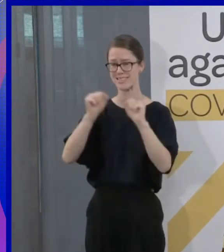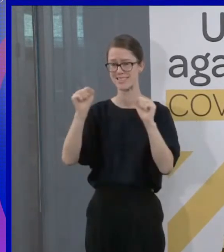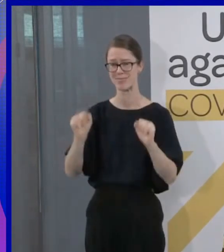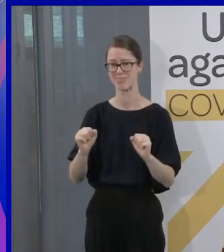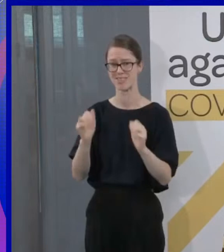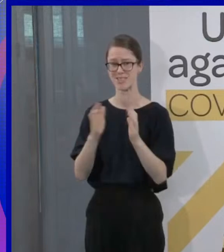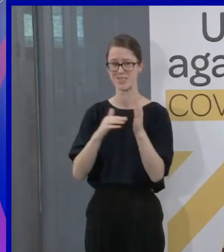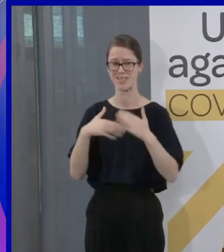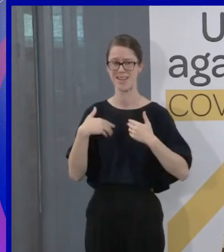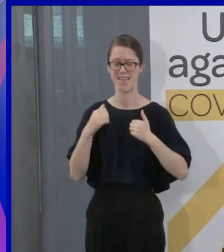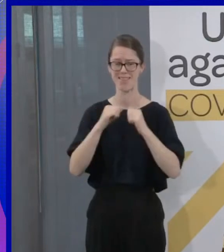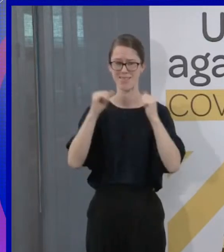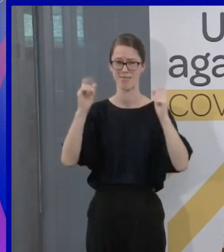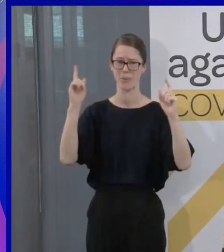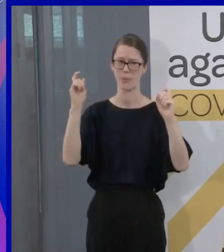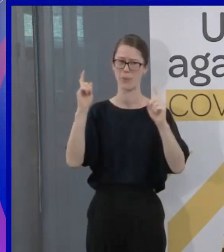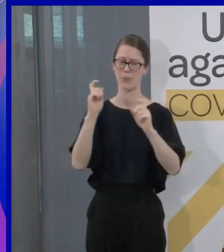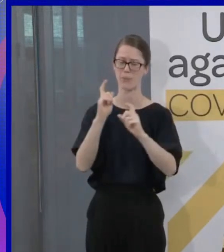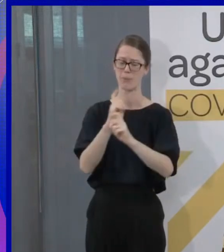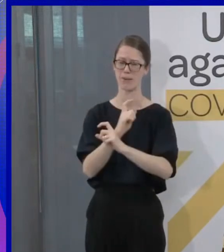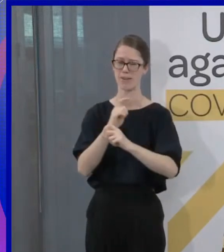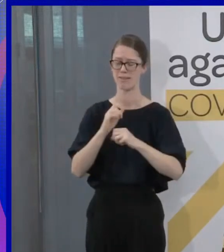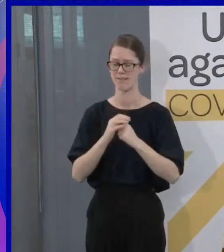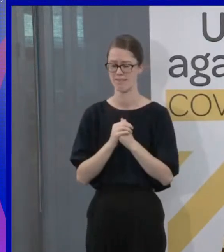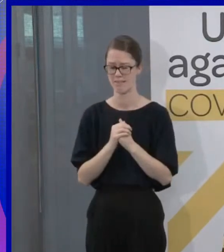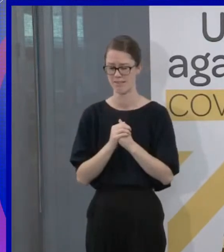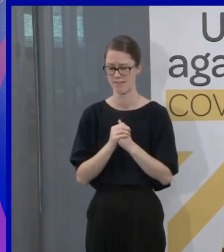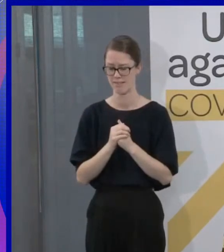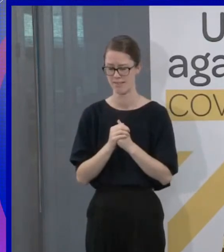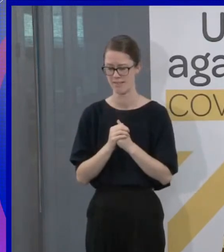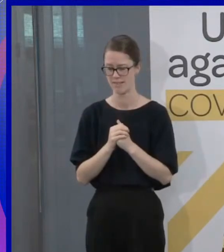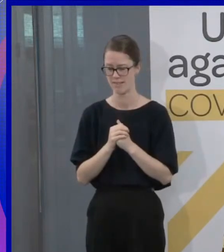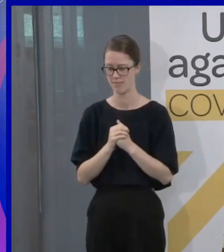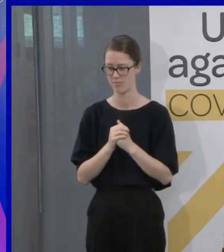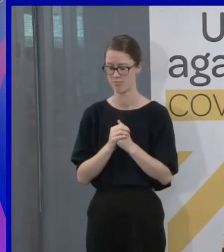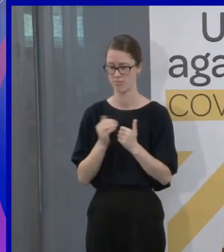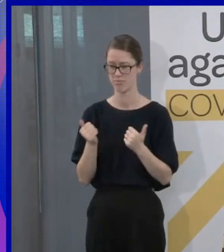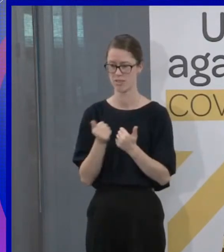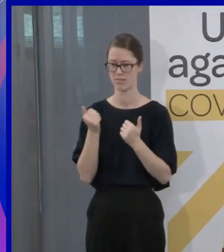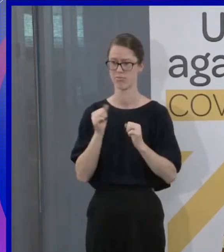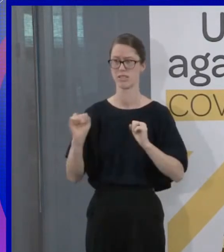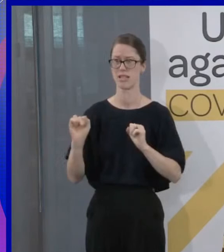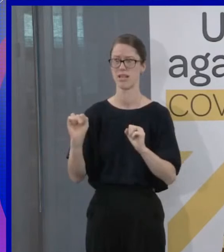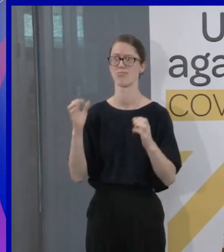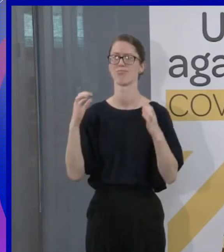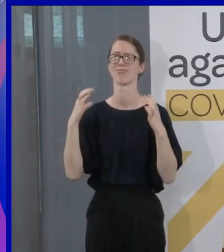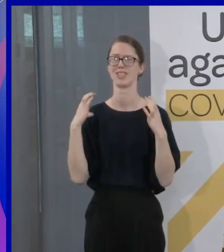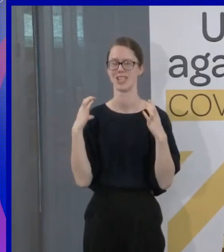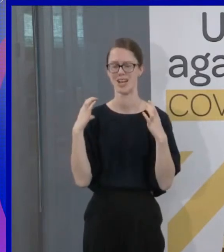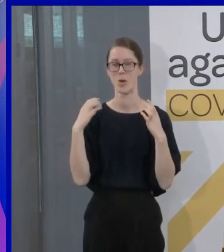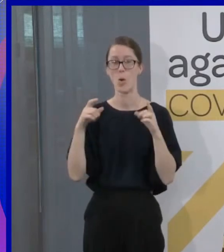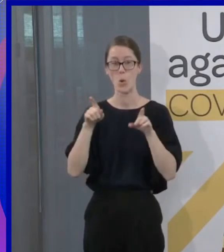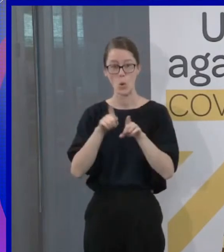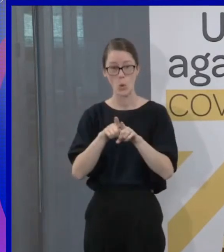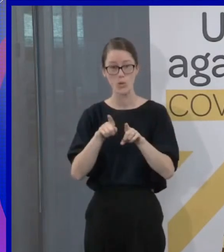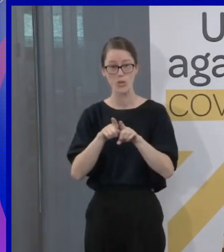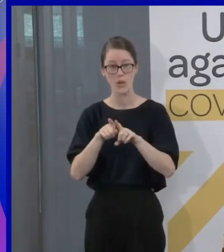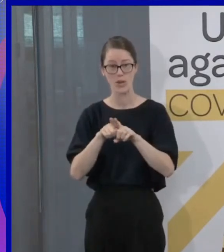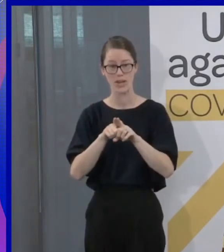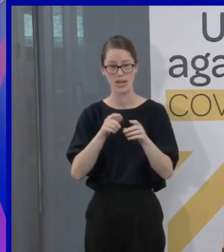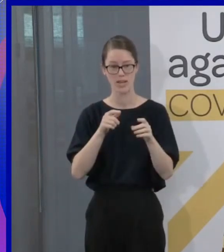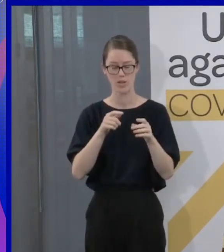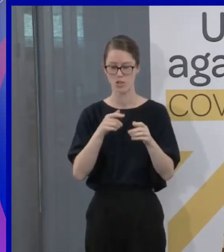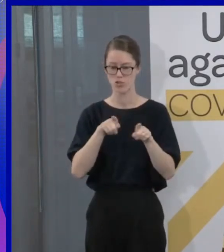New Zealand health system, and it's also a system that, by acknowledgement, has been under a lot of pressure. And on top of that, we have been really